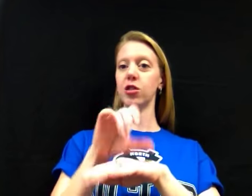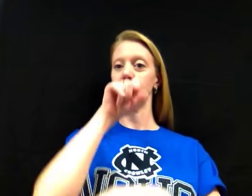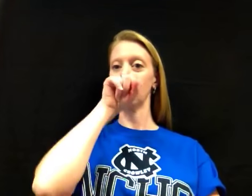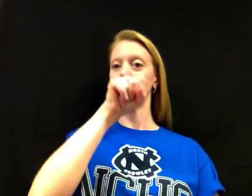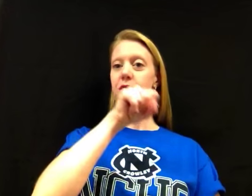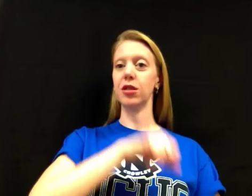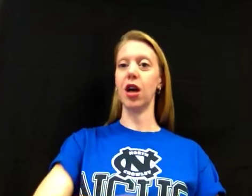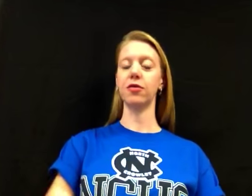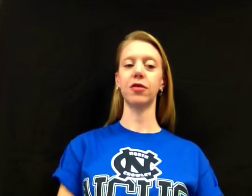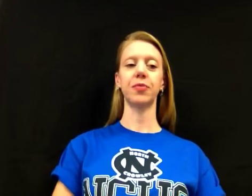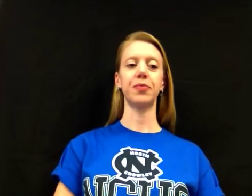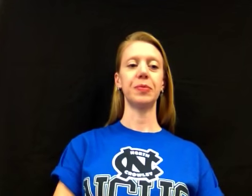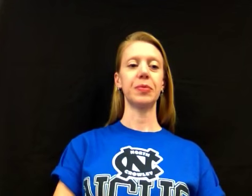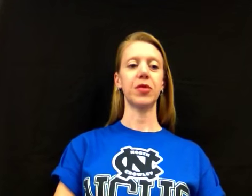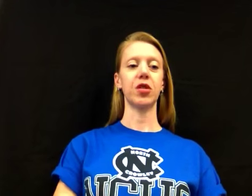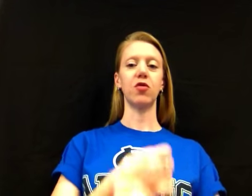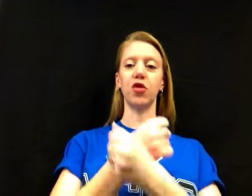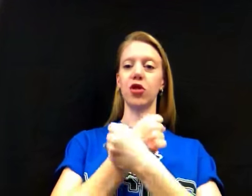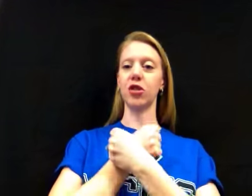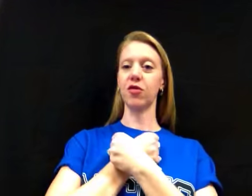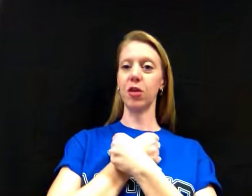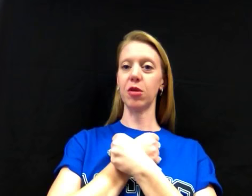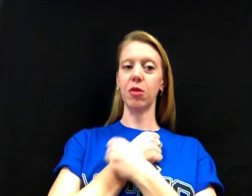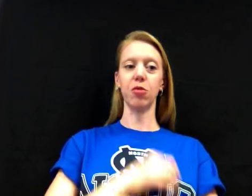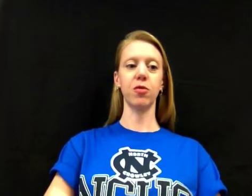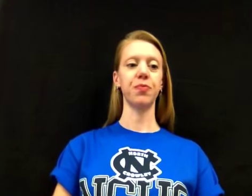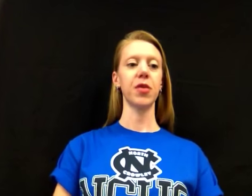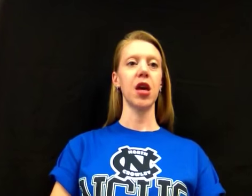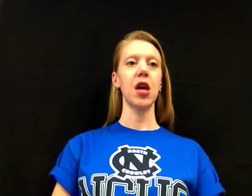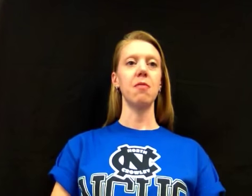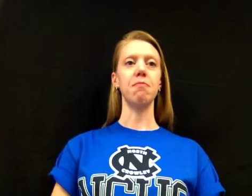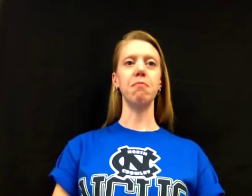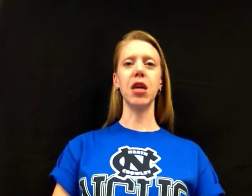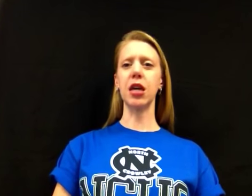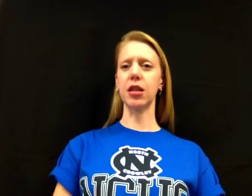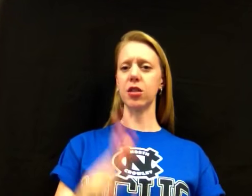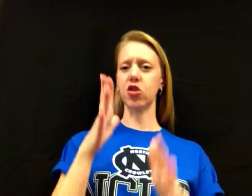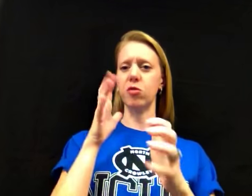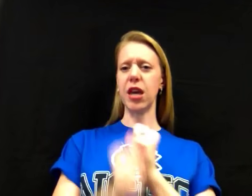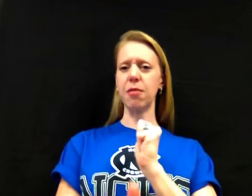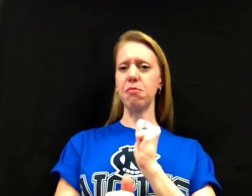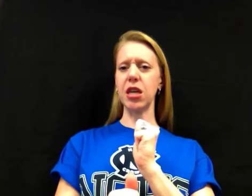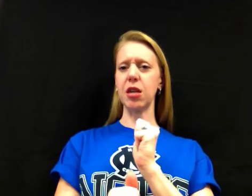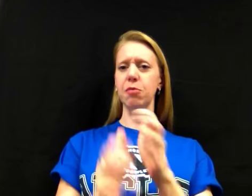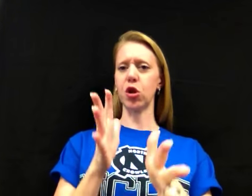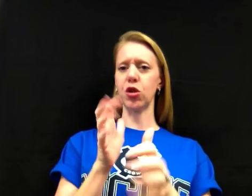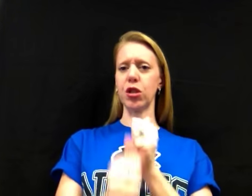you love, versus a family member. Mean, as in to be a mean person.